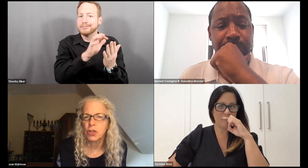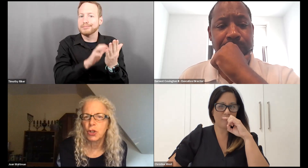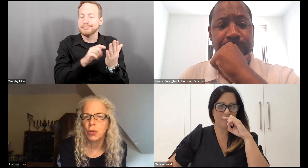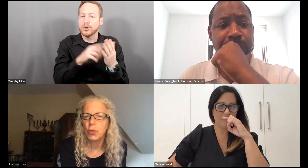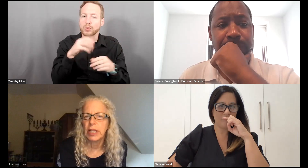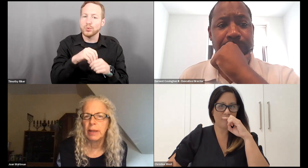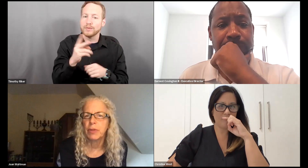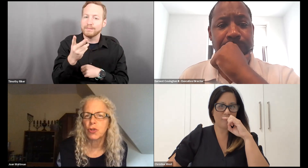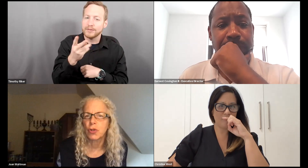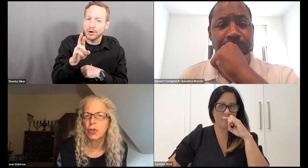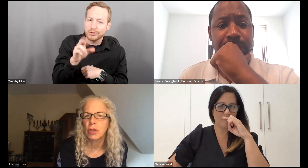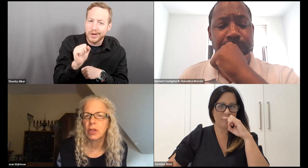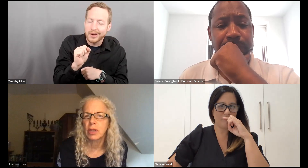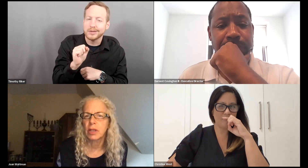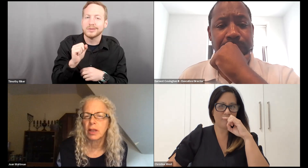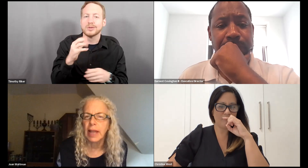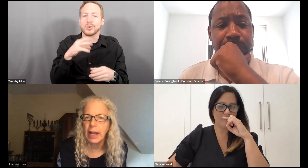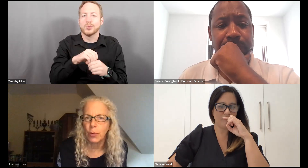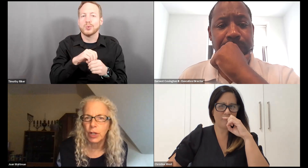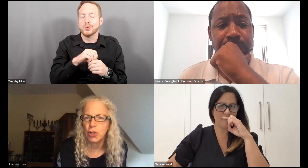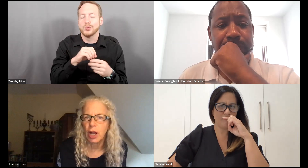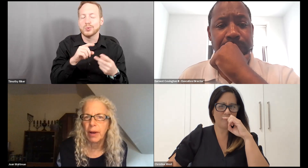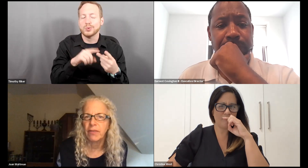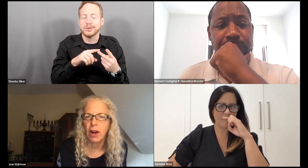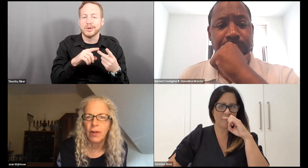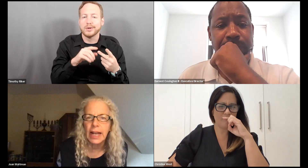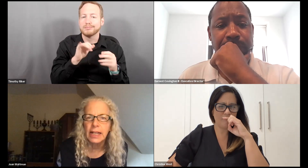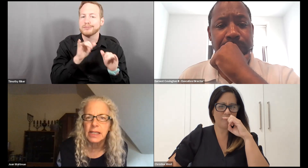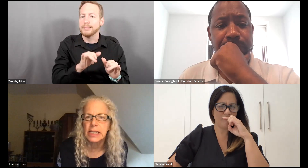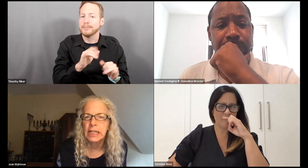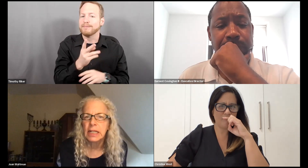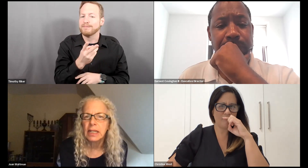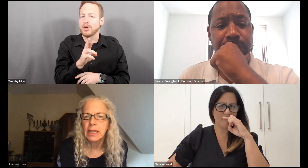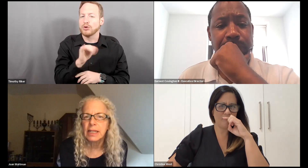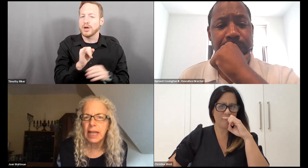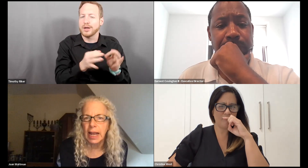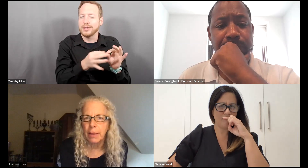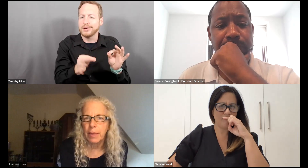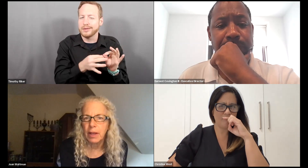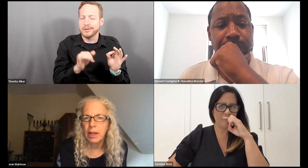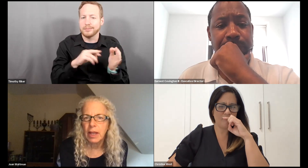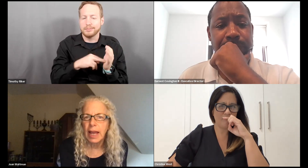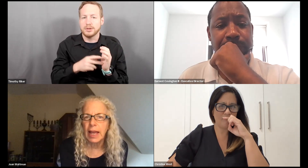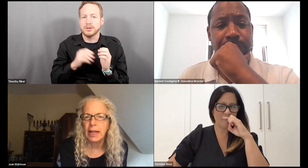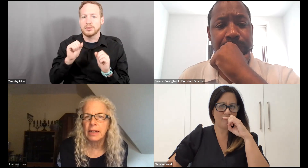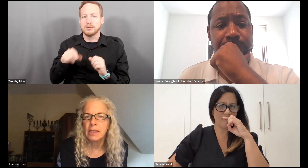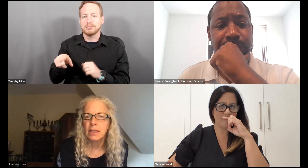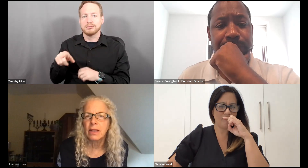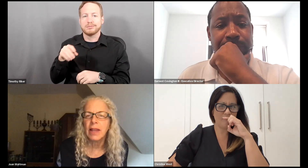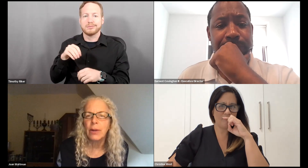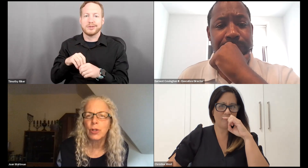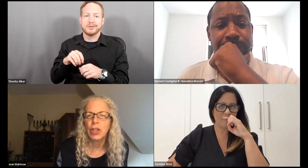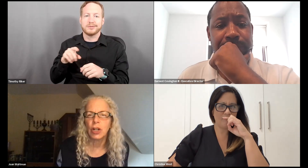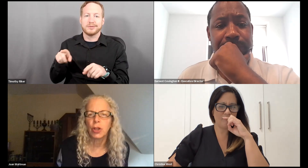is to keep the language about VRS the same, and